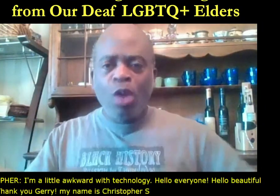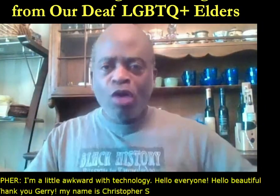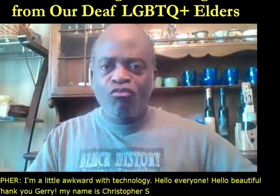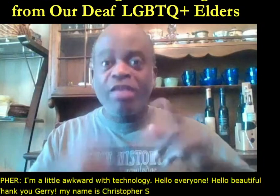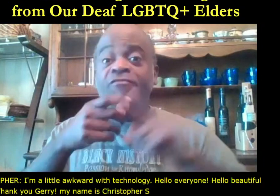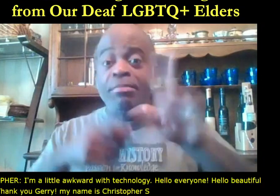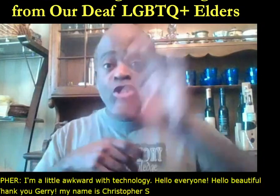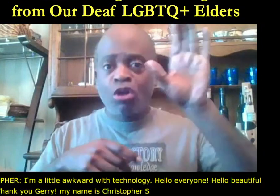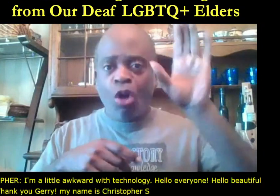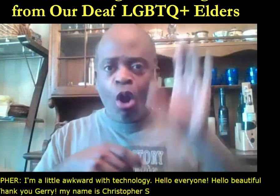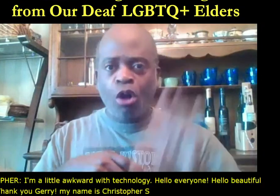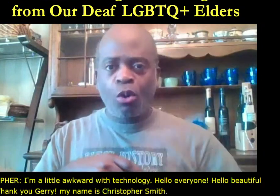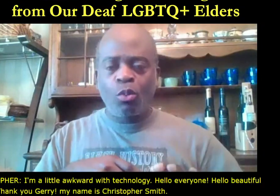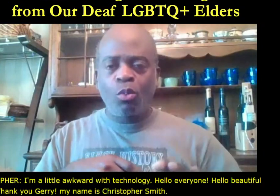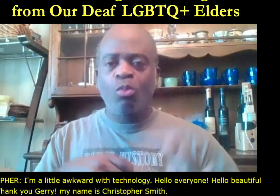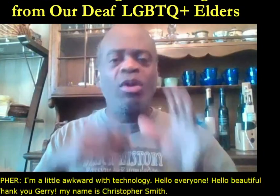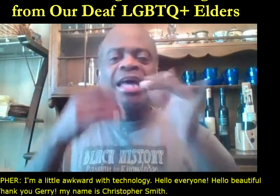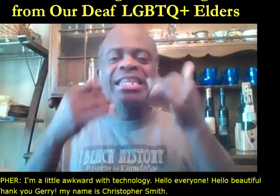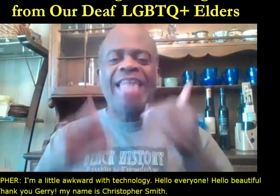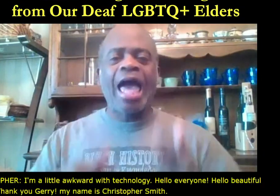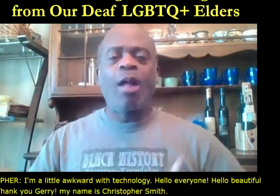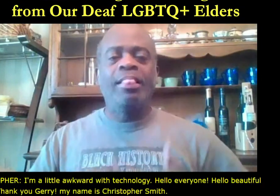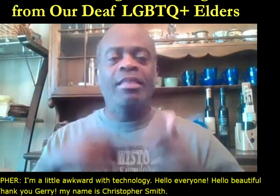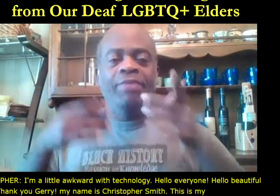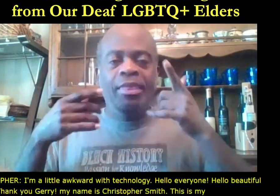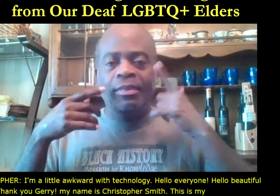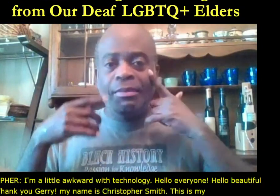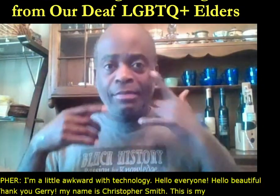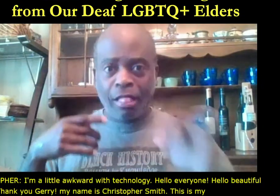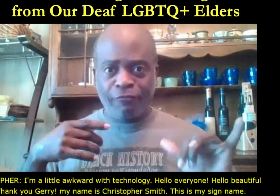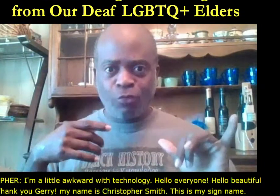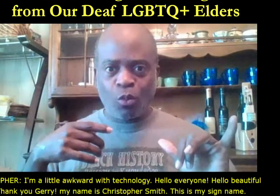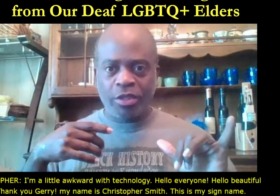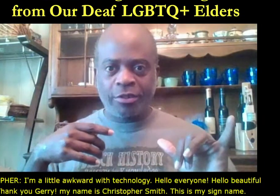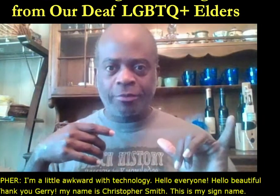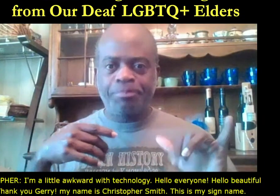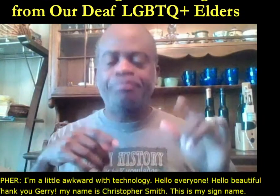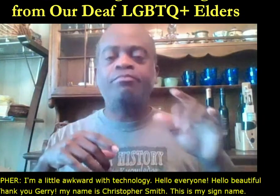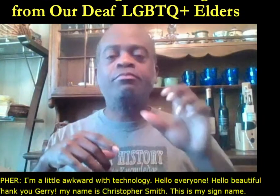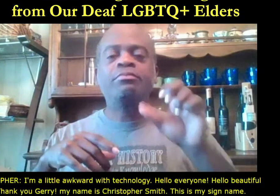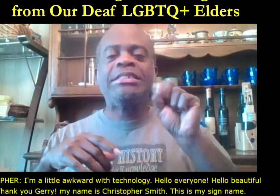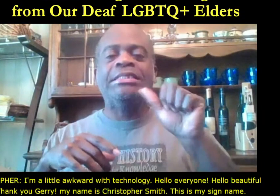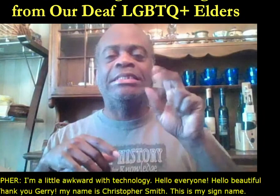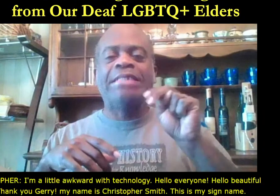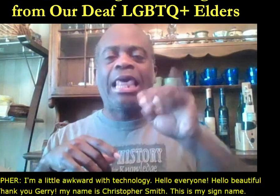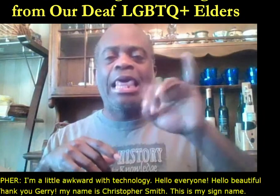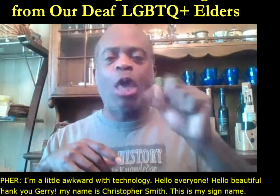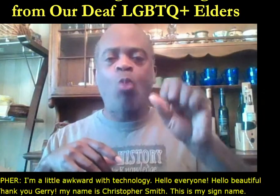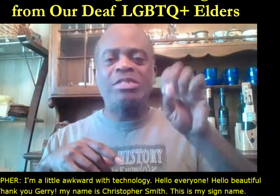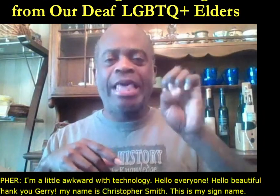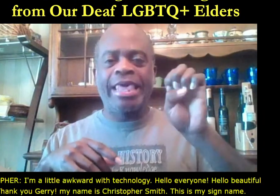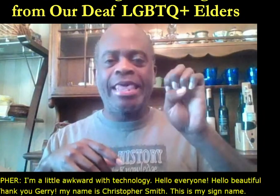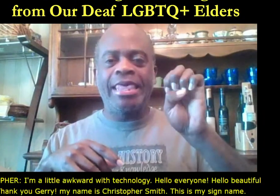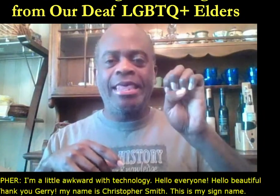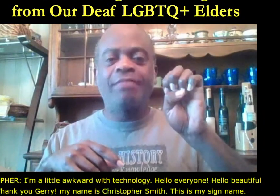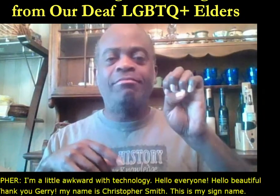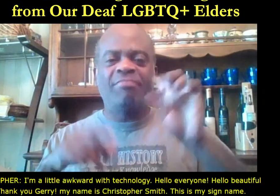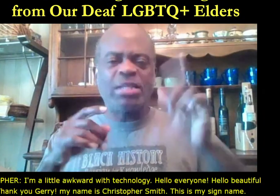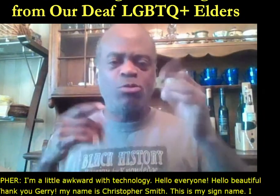i was born and raised in chicago but now i live in california san jose